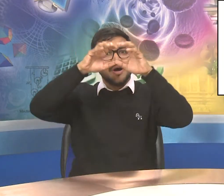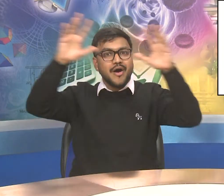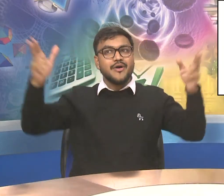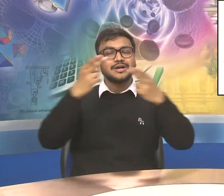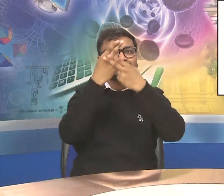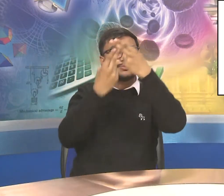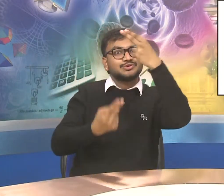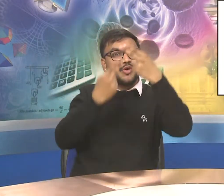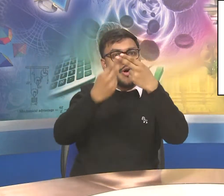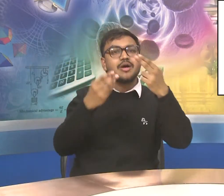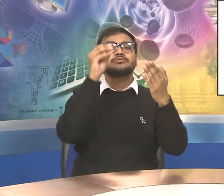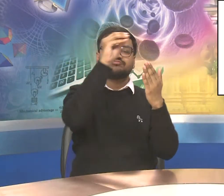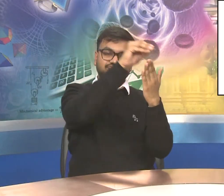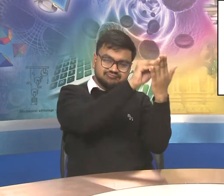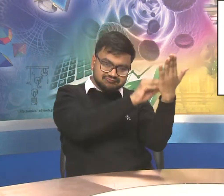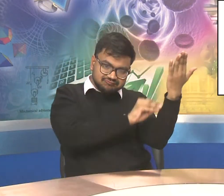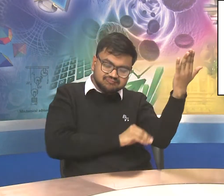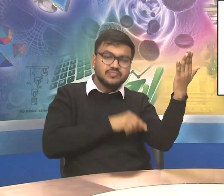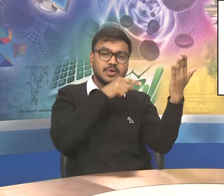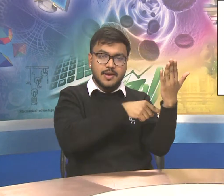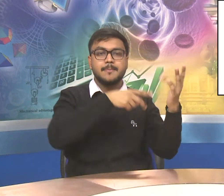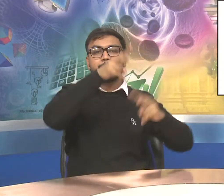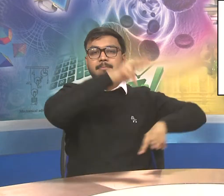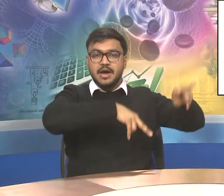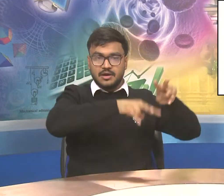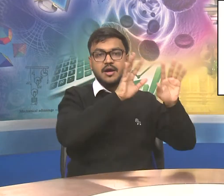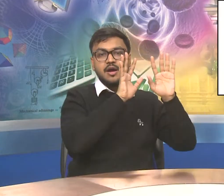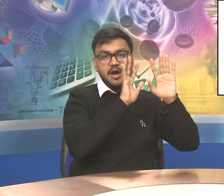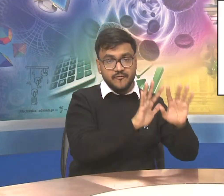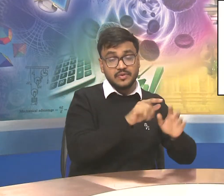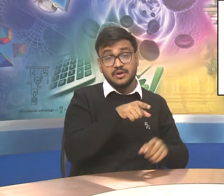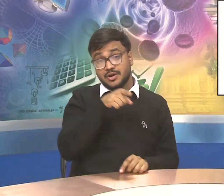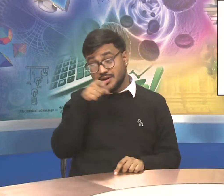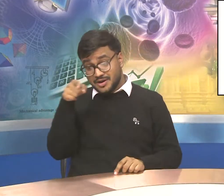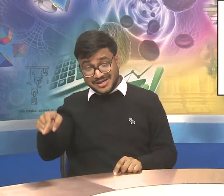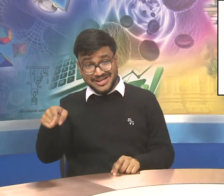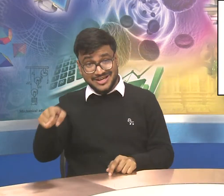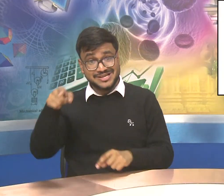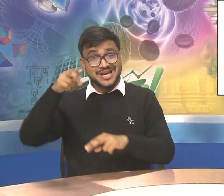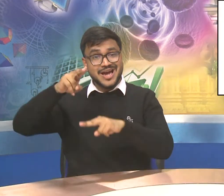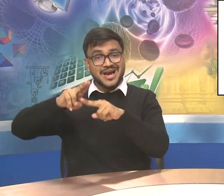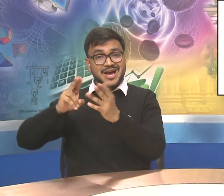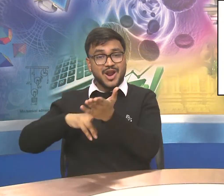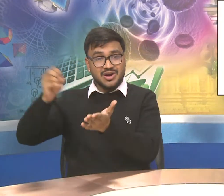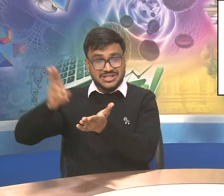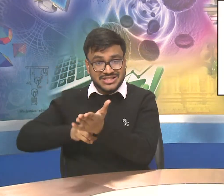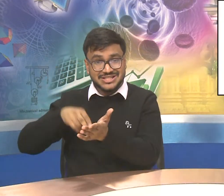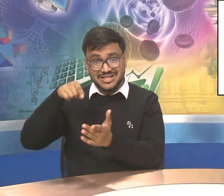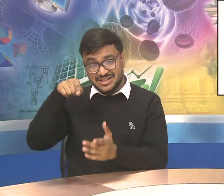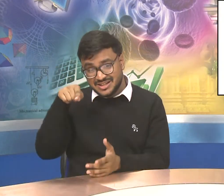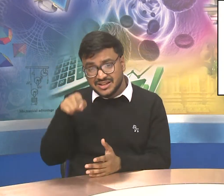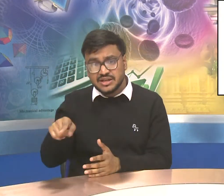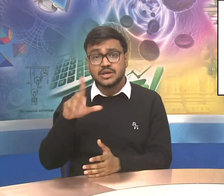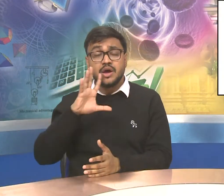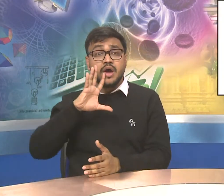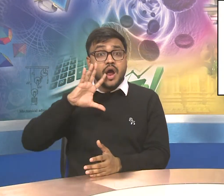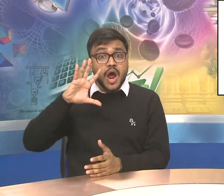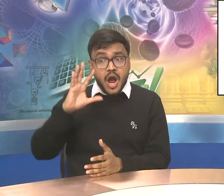For example, I went on the moon and see the moon on my through my naked eye. So